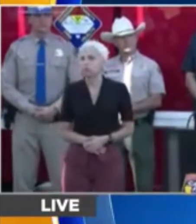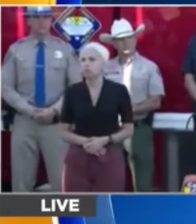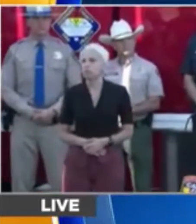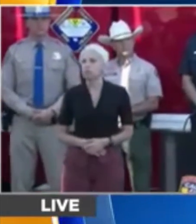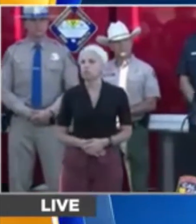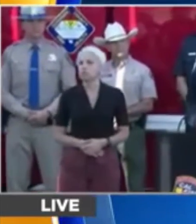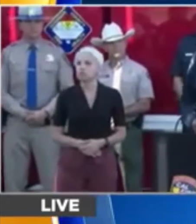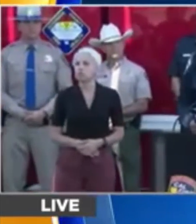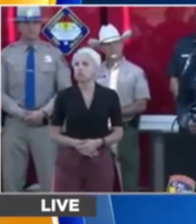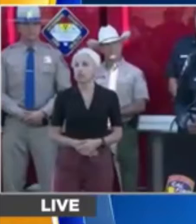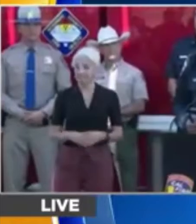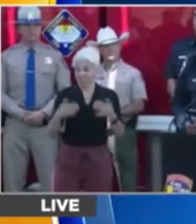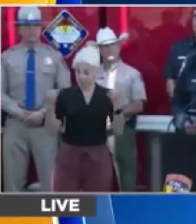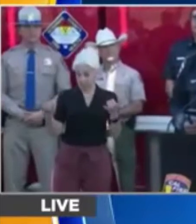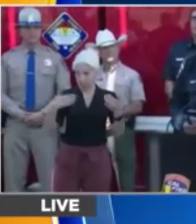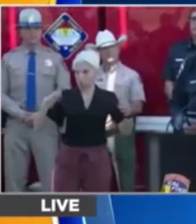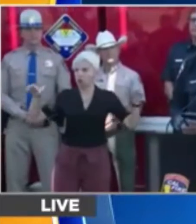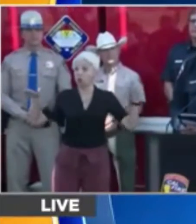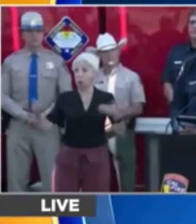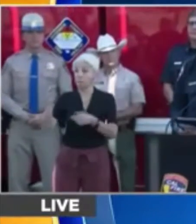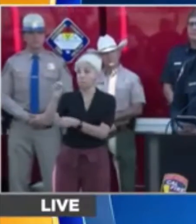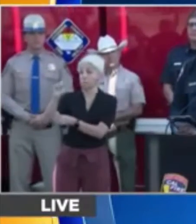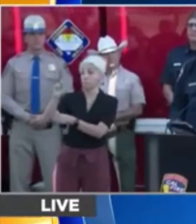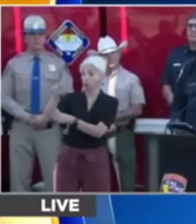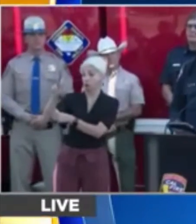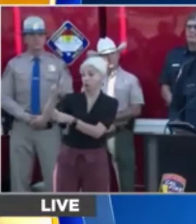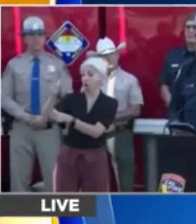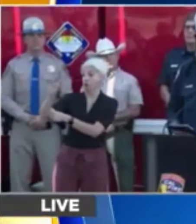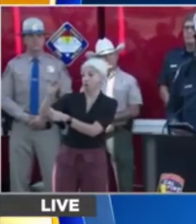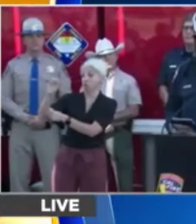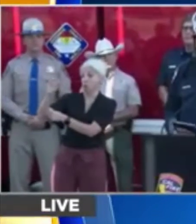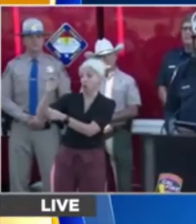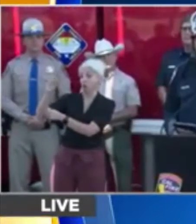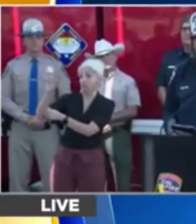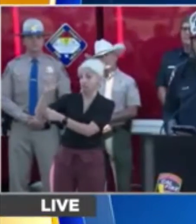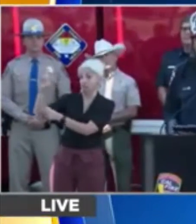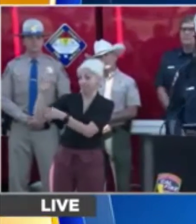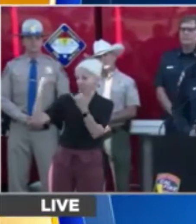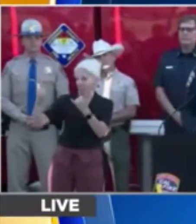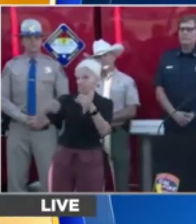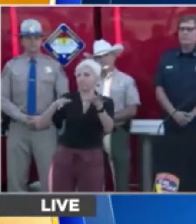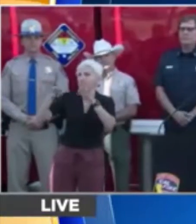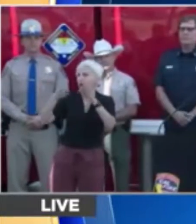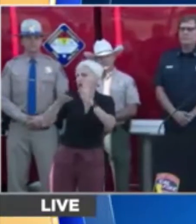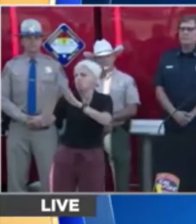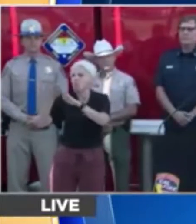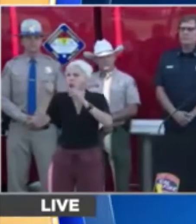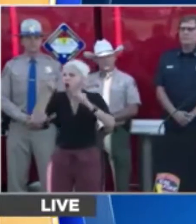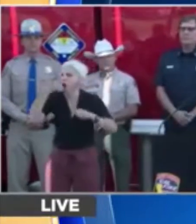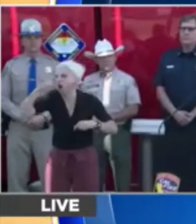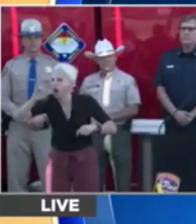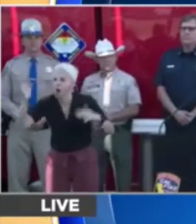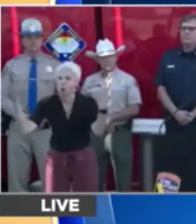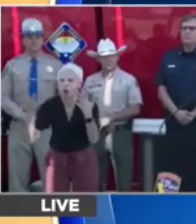And I'd like to introduce Mark Scoville. He'll go over today's operations and what they've been dealing with.